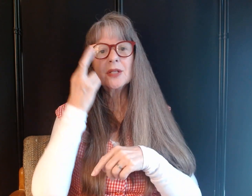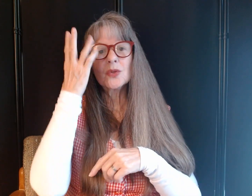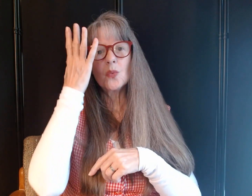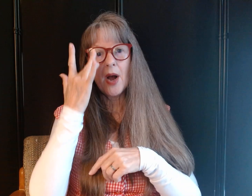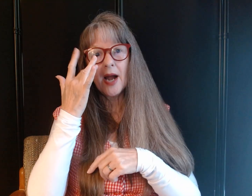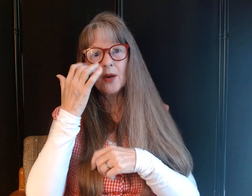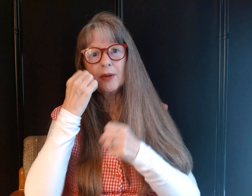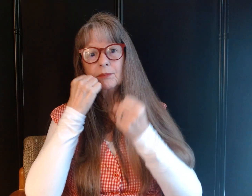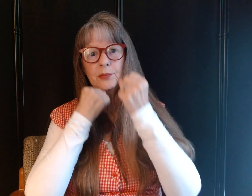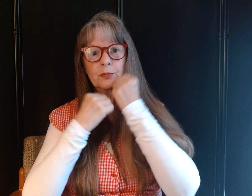reasons why